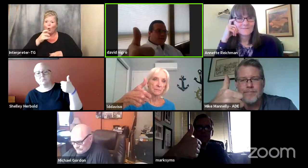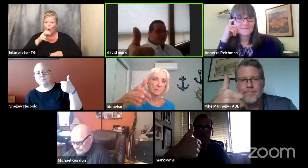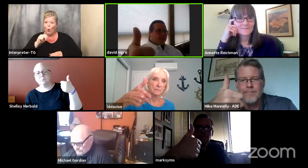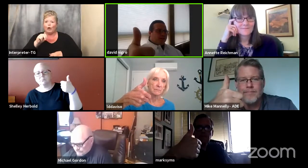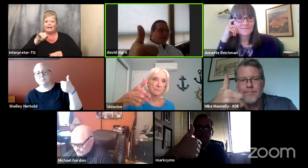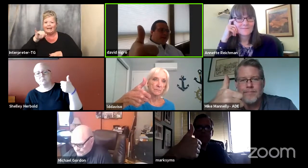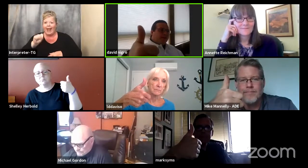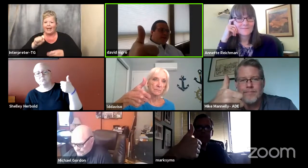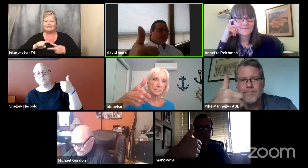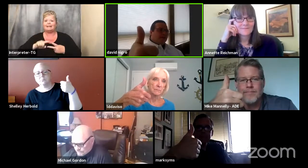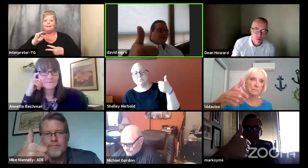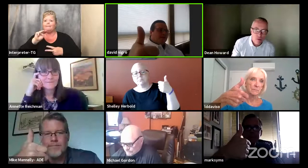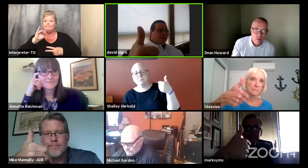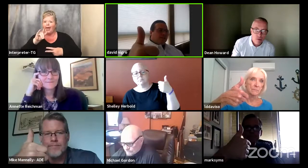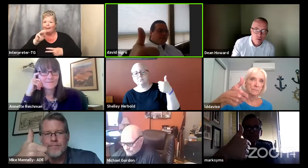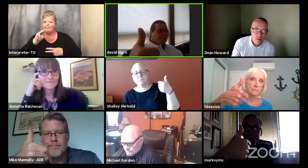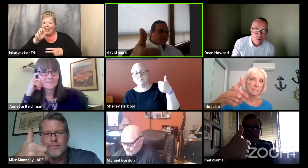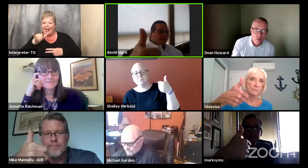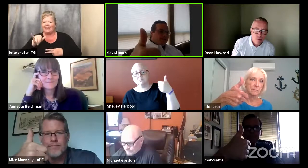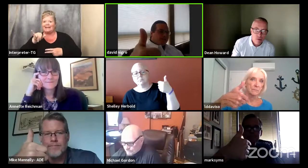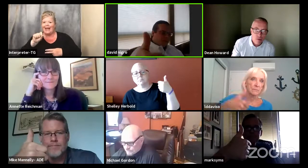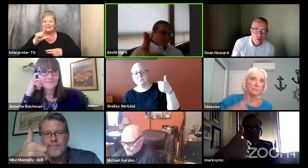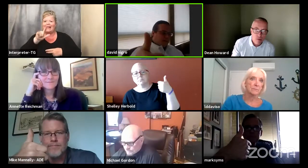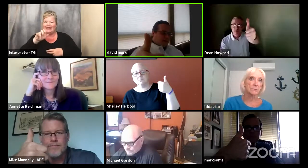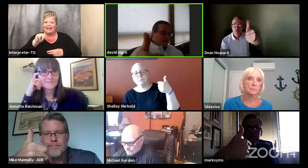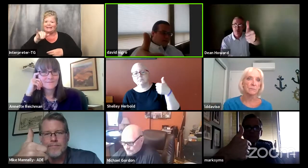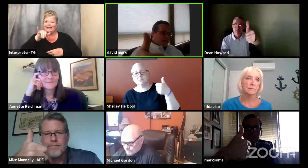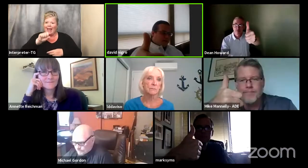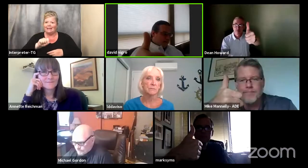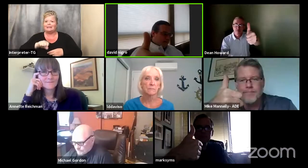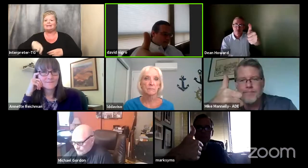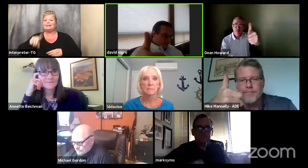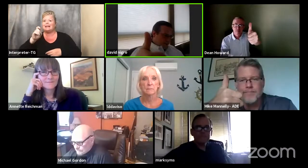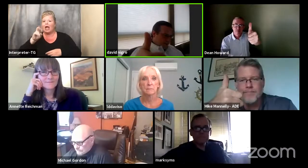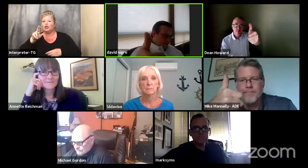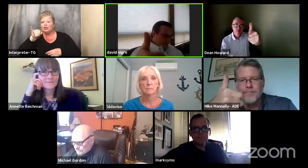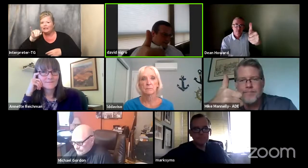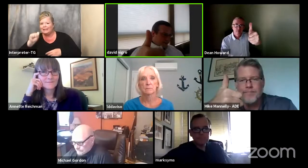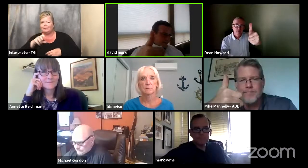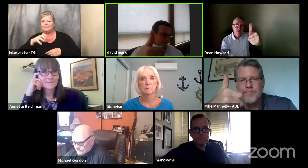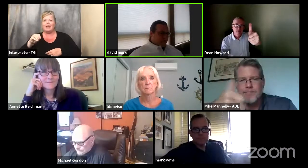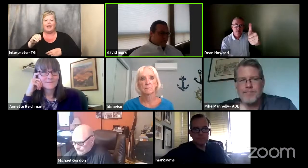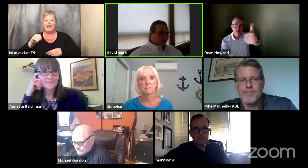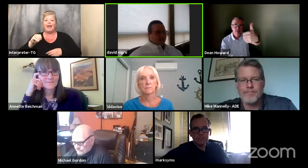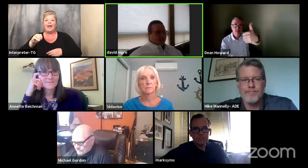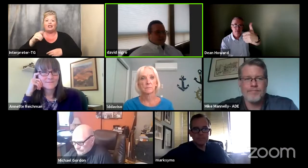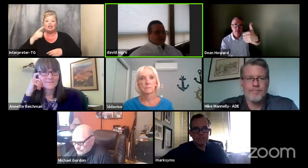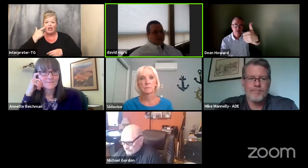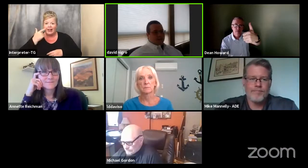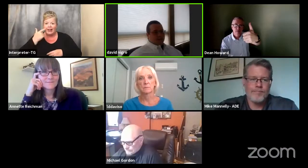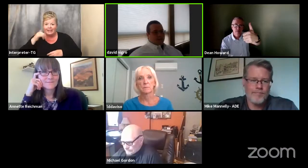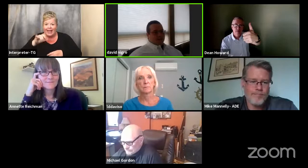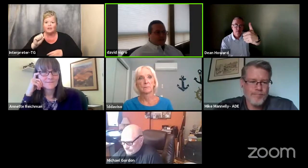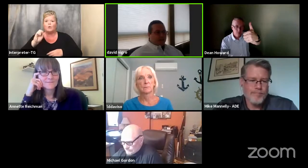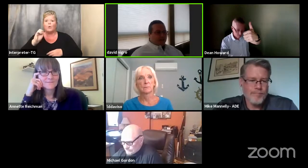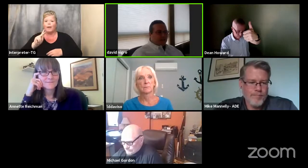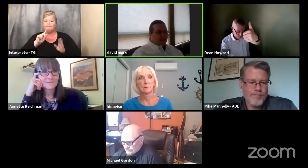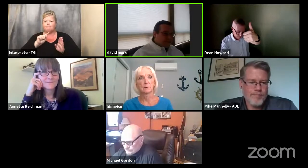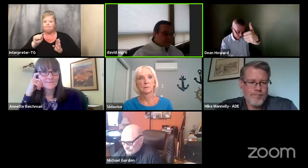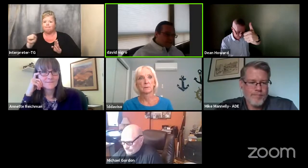yes, Mike Manley, yes, Lynn, yes, Dr. Sims, yes, and Shelley, yes.